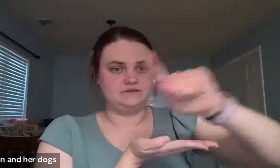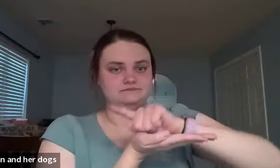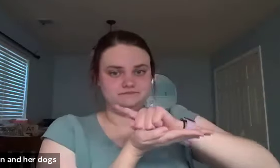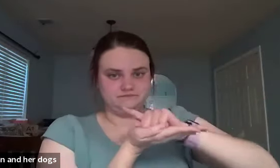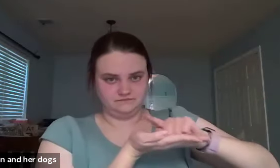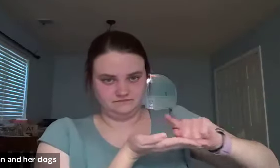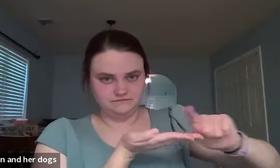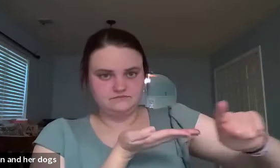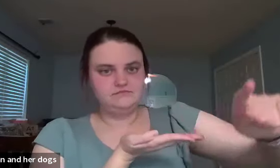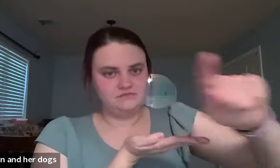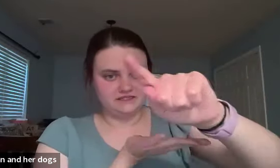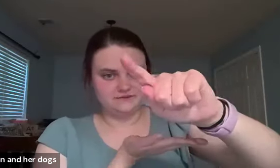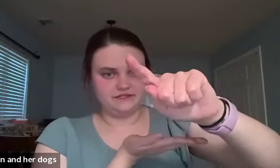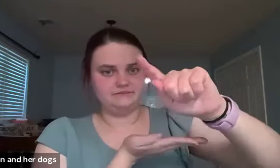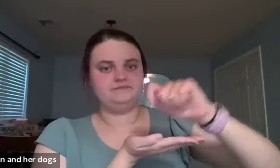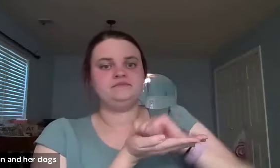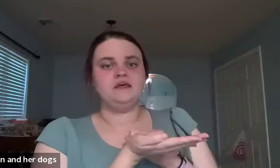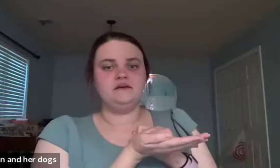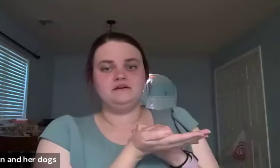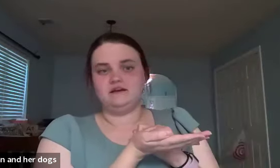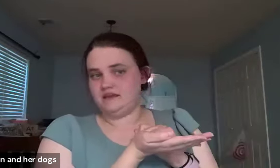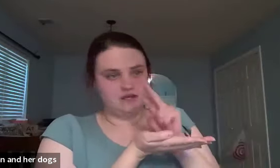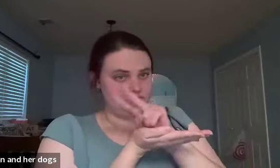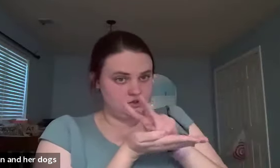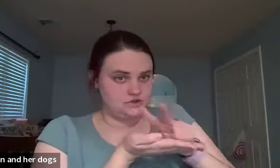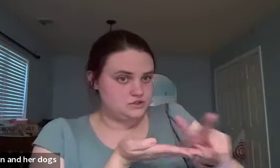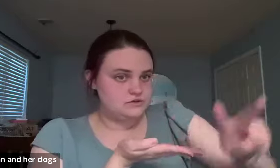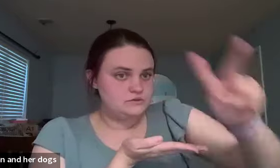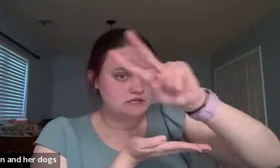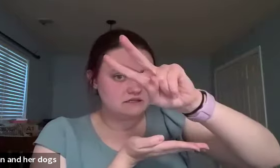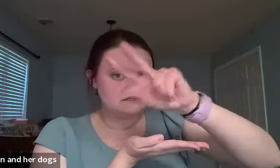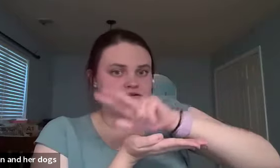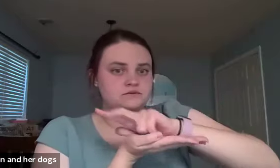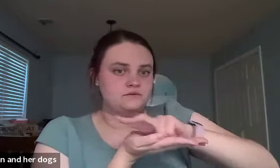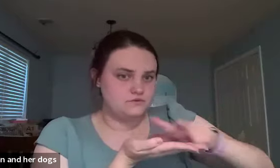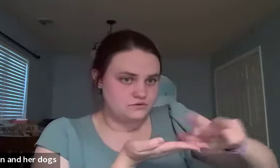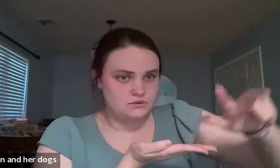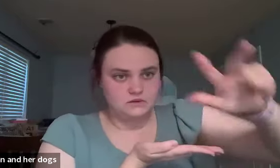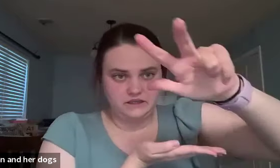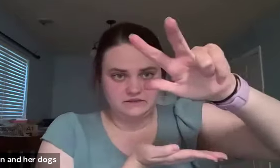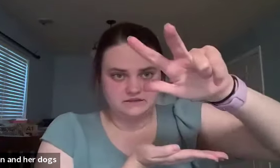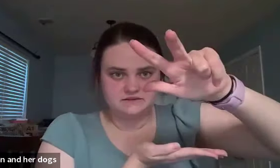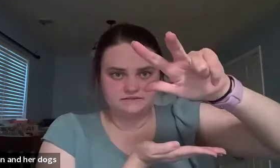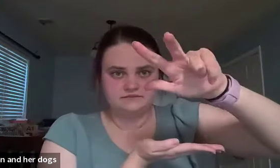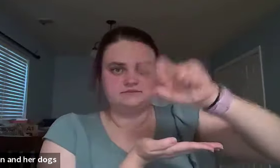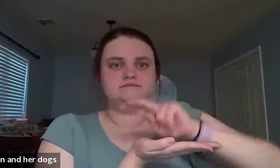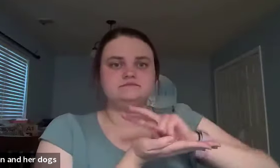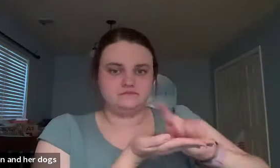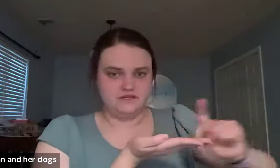week. Next week. Again, 2 weeks, 3 weeks.